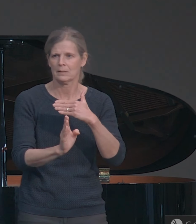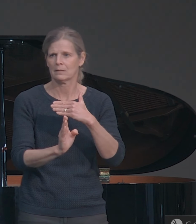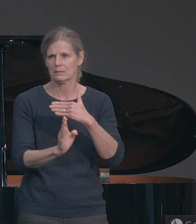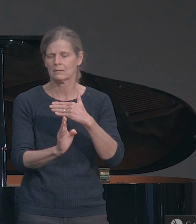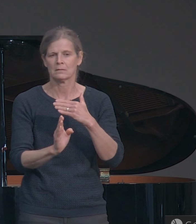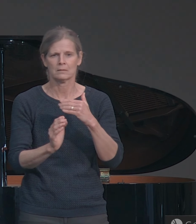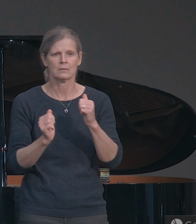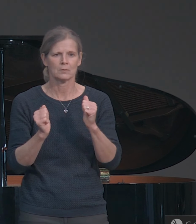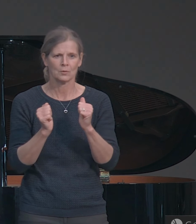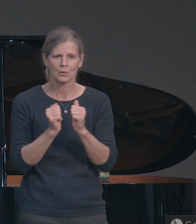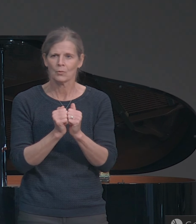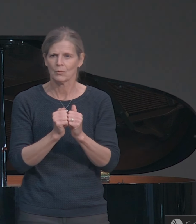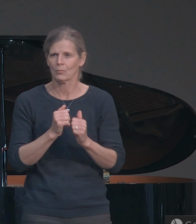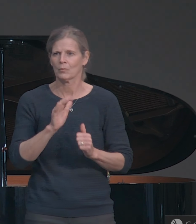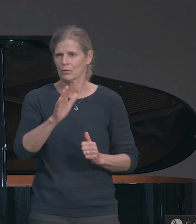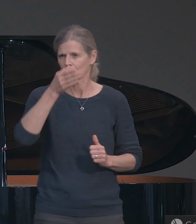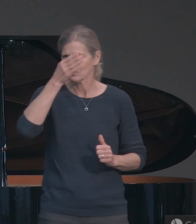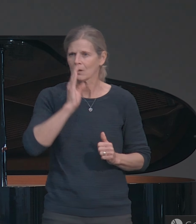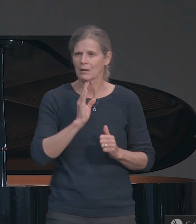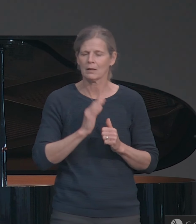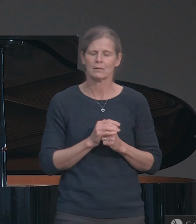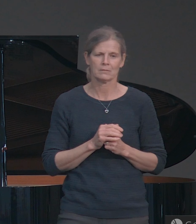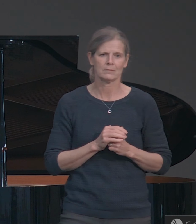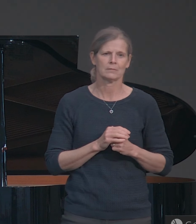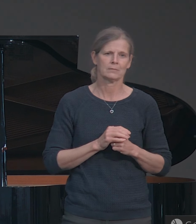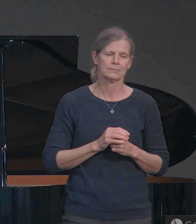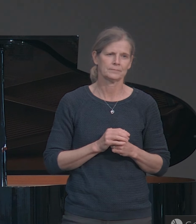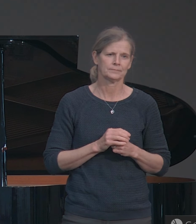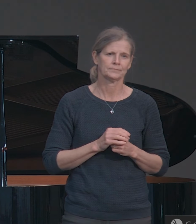humbly with your God?